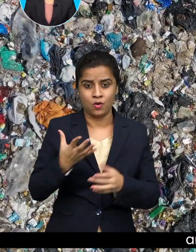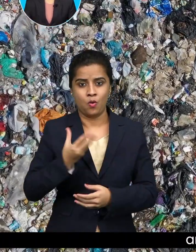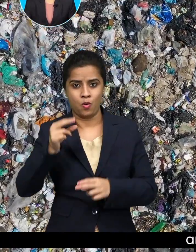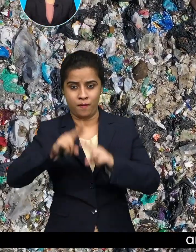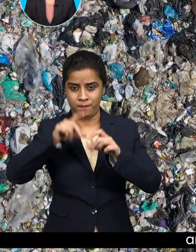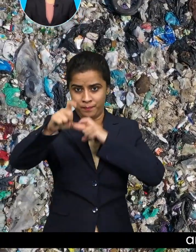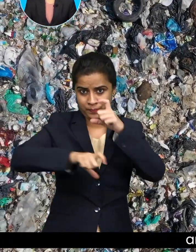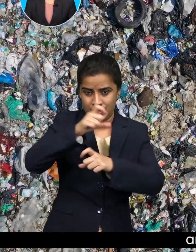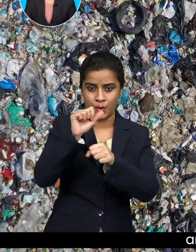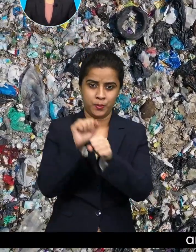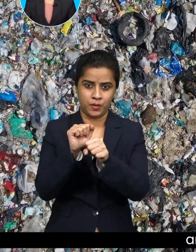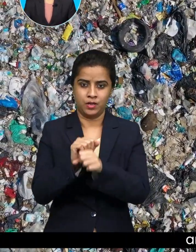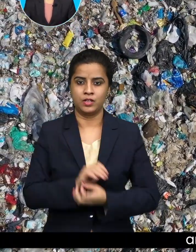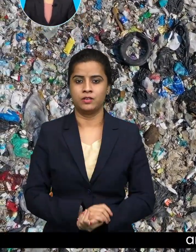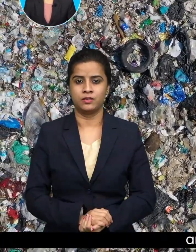activities.